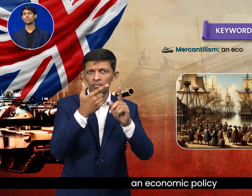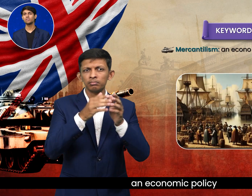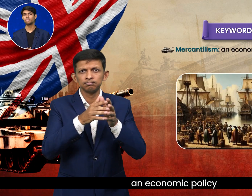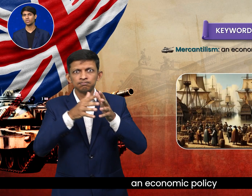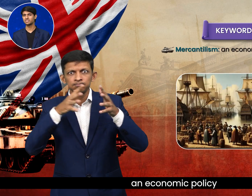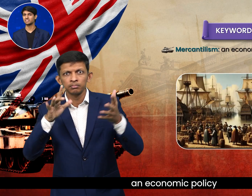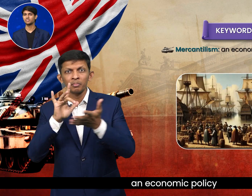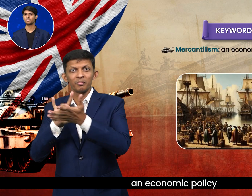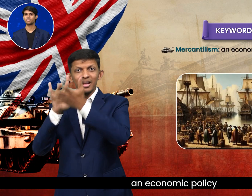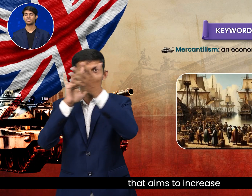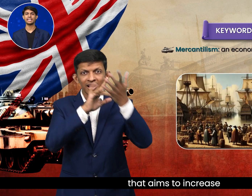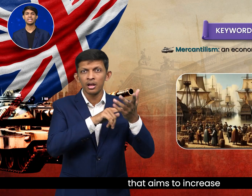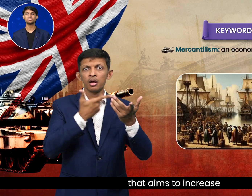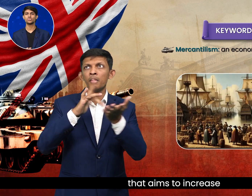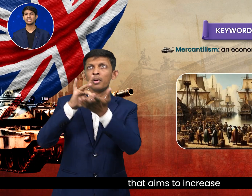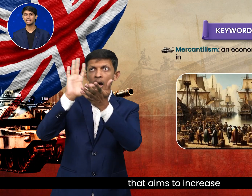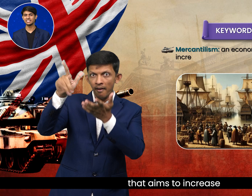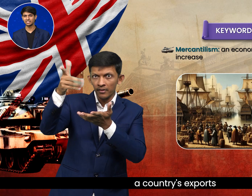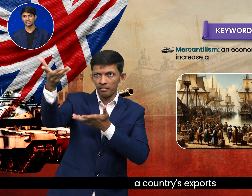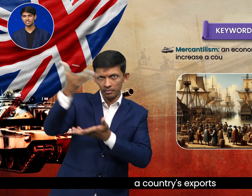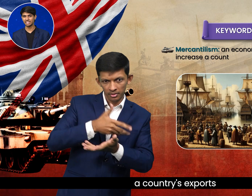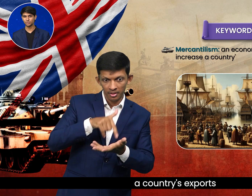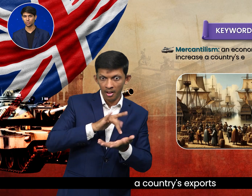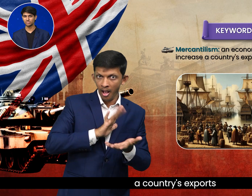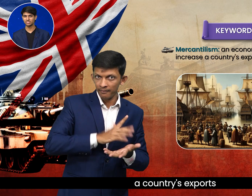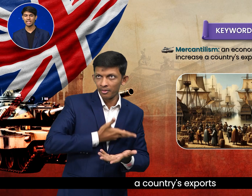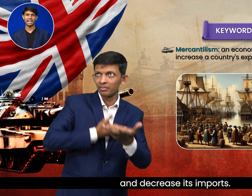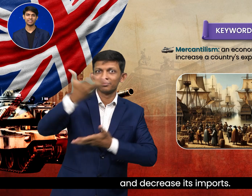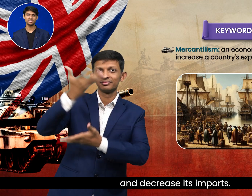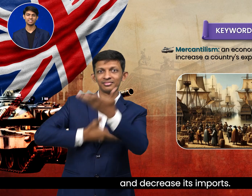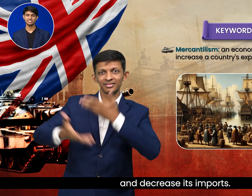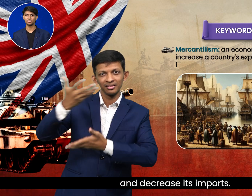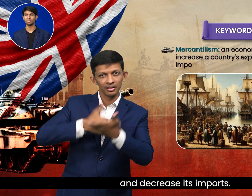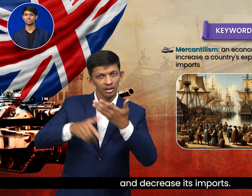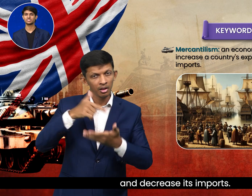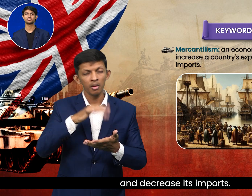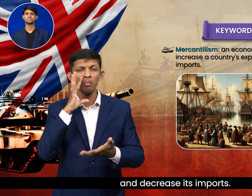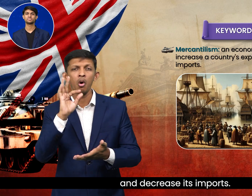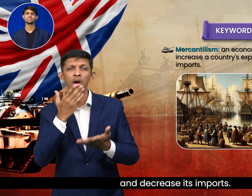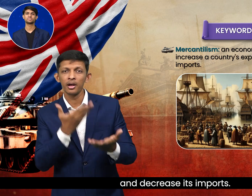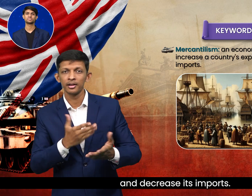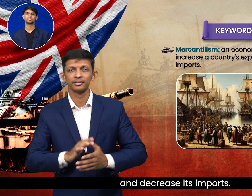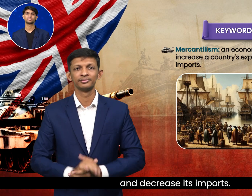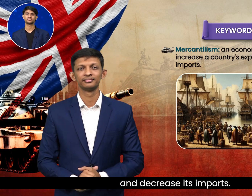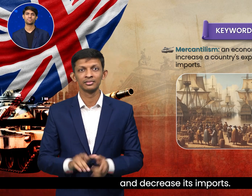An economic policy that aims to increase a country's exports and decrease its imports.